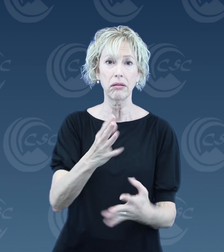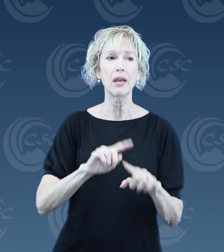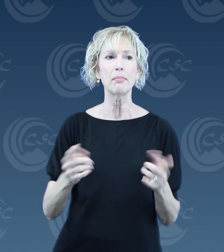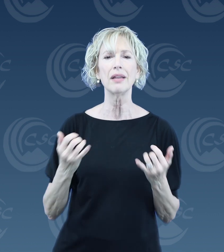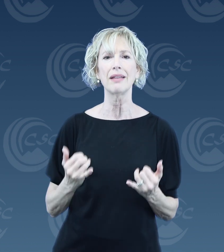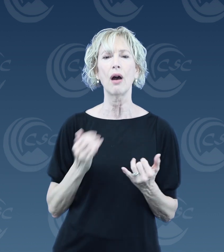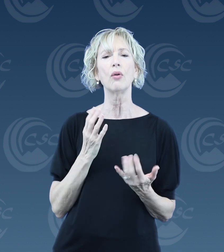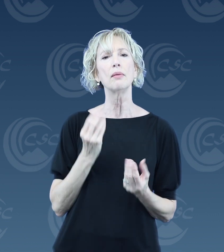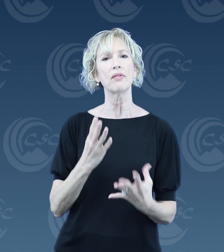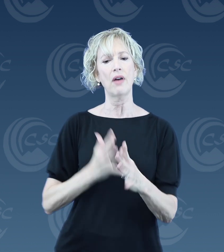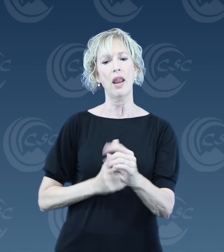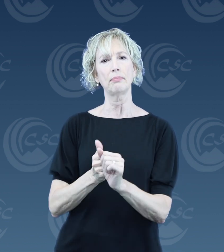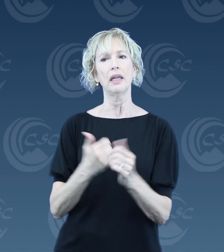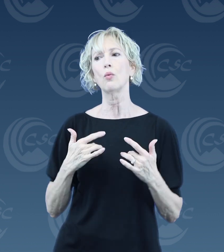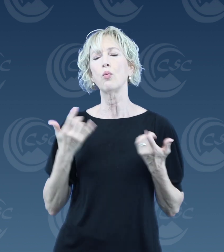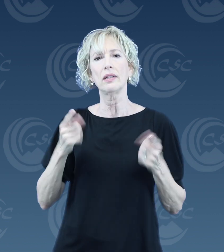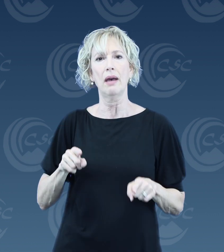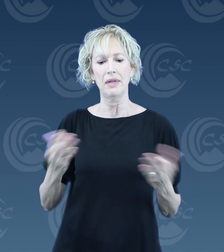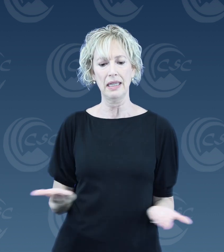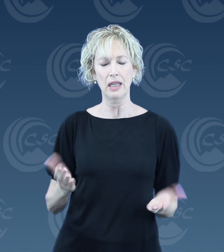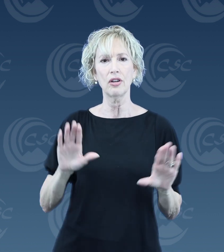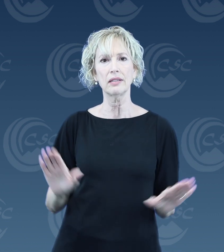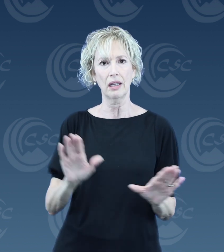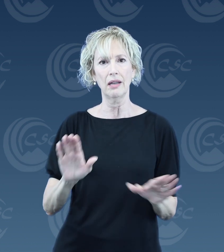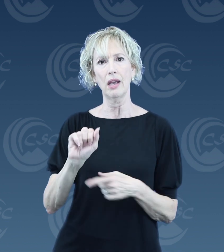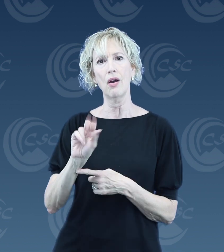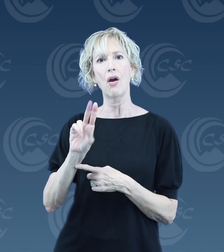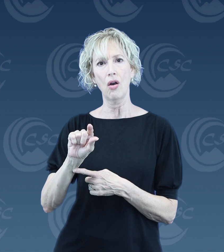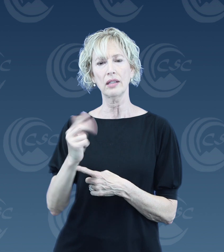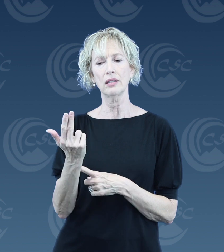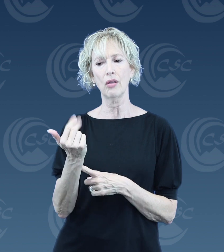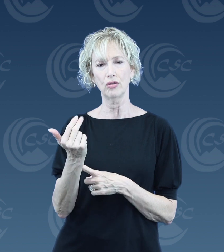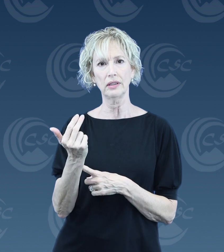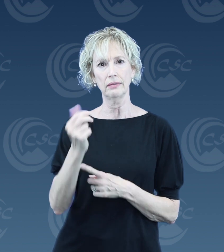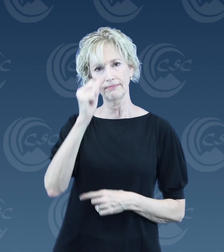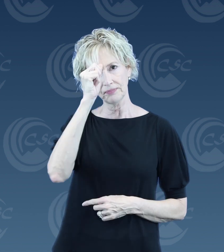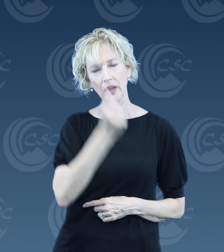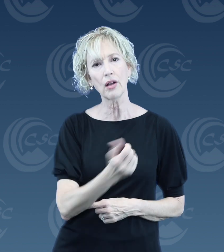provide you with an update on what's going on here on Sunday, the 13th of August. Aloha.